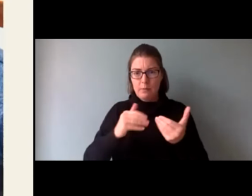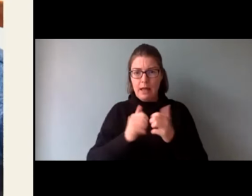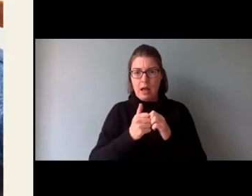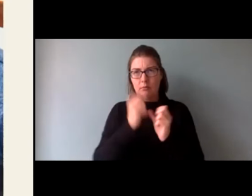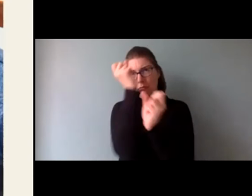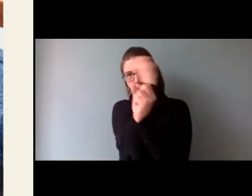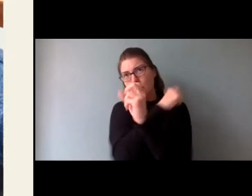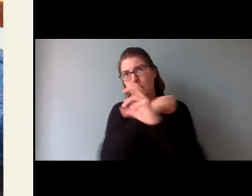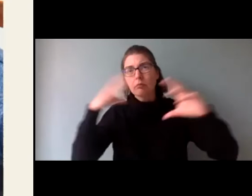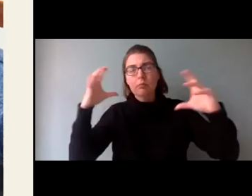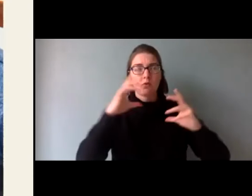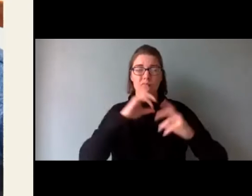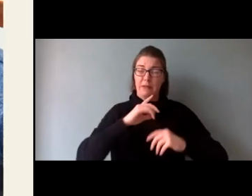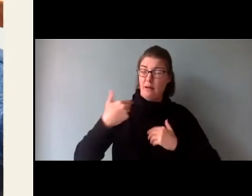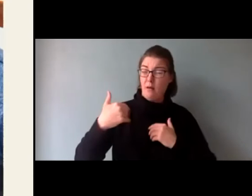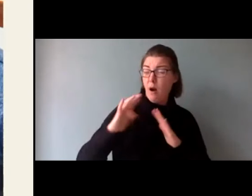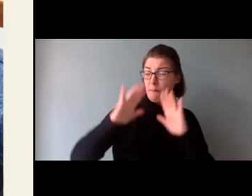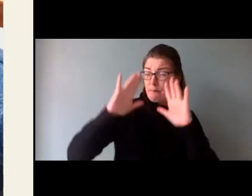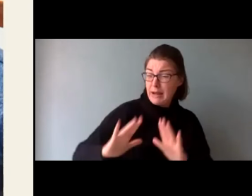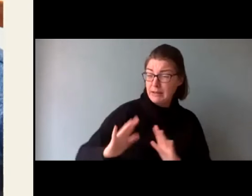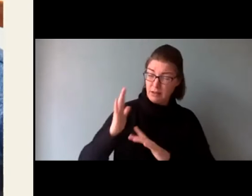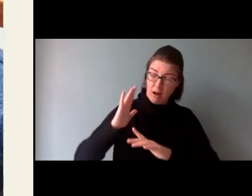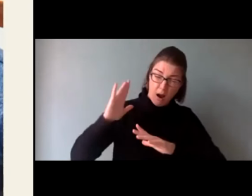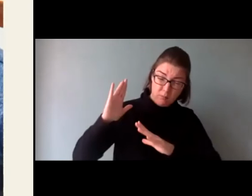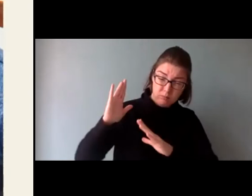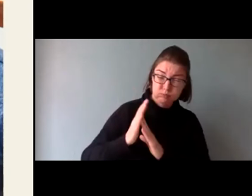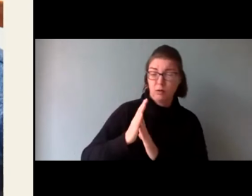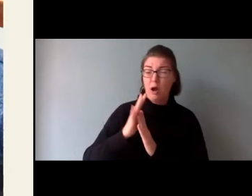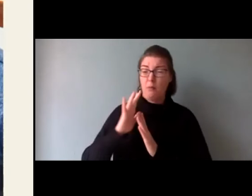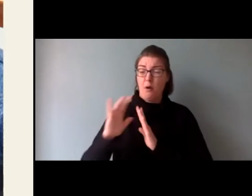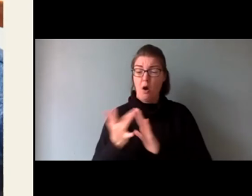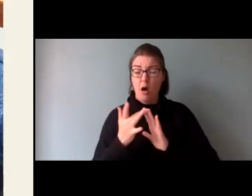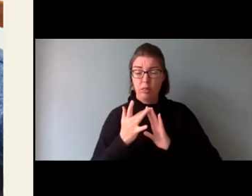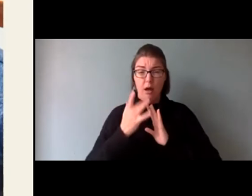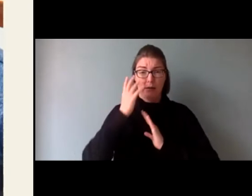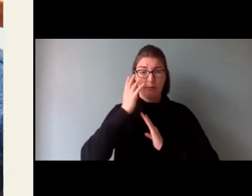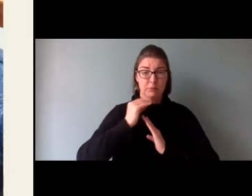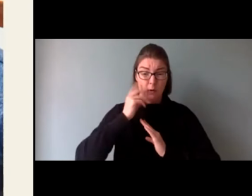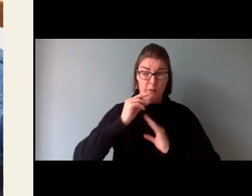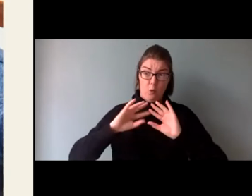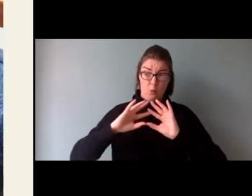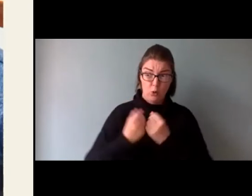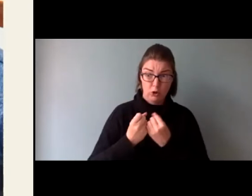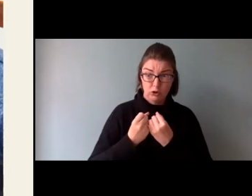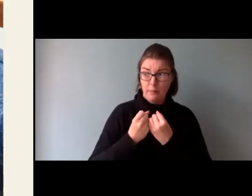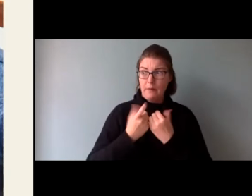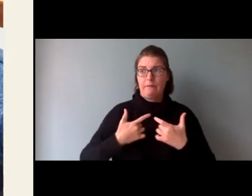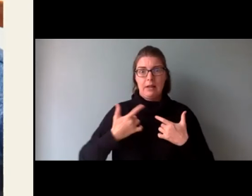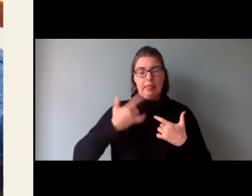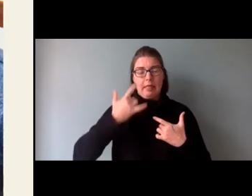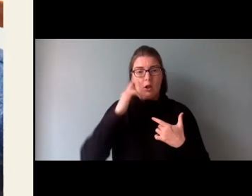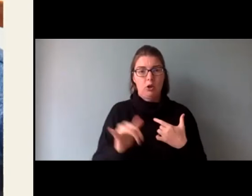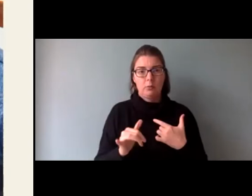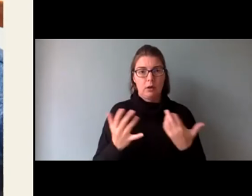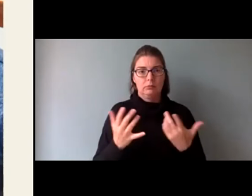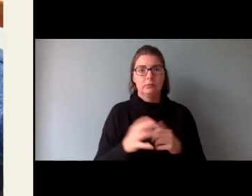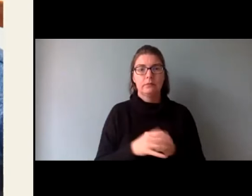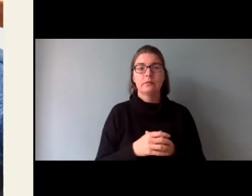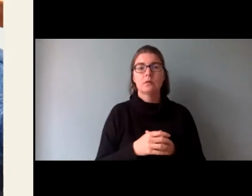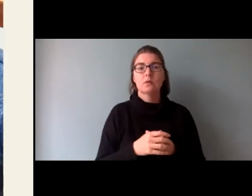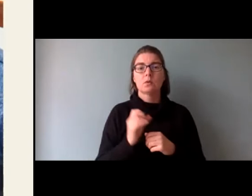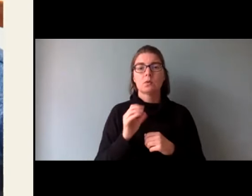really incredible remote learning experience or remote workshop experience feel like, to take a quick sidestep to take a look